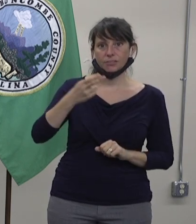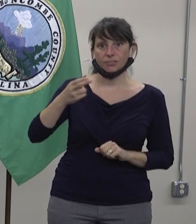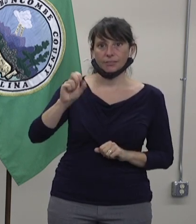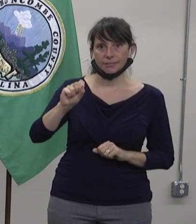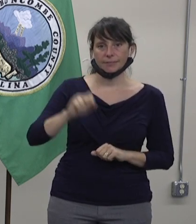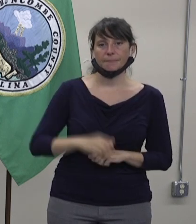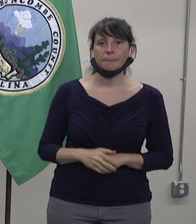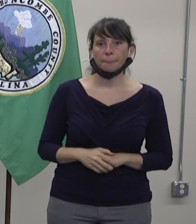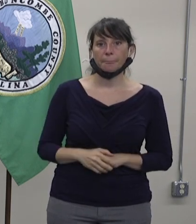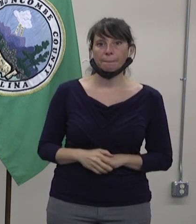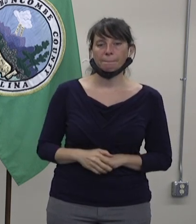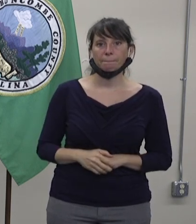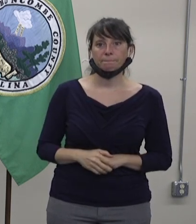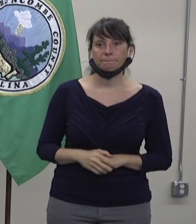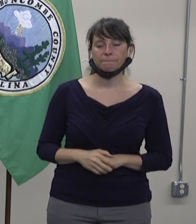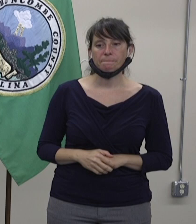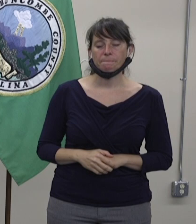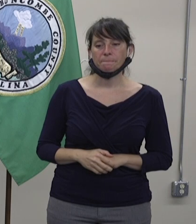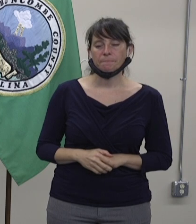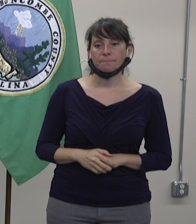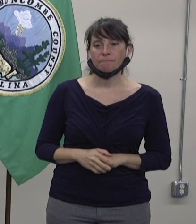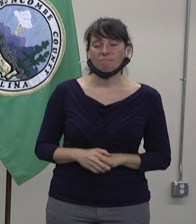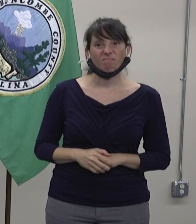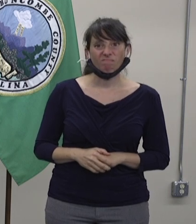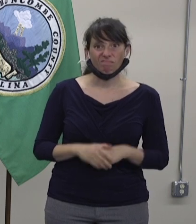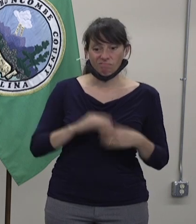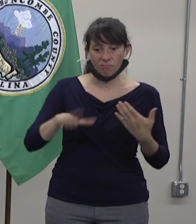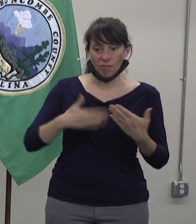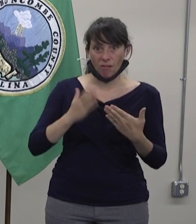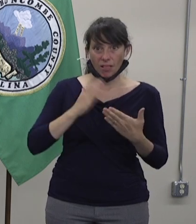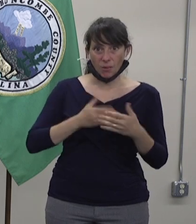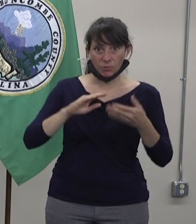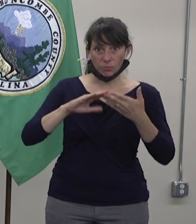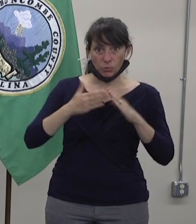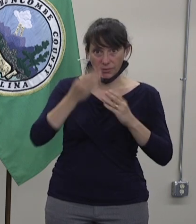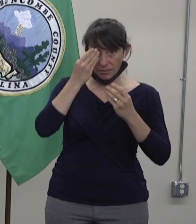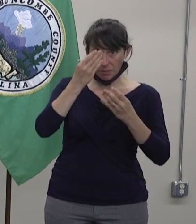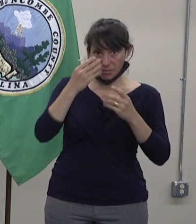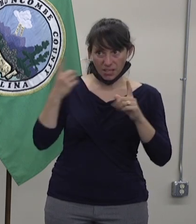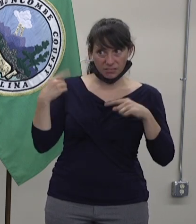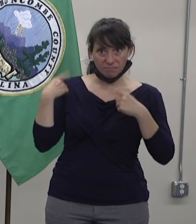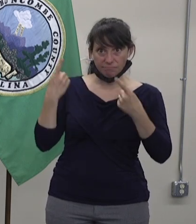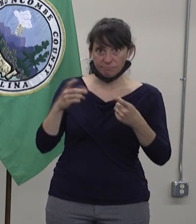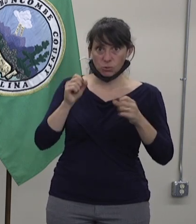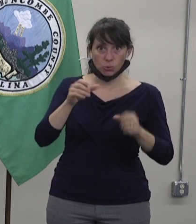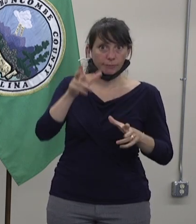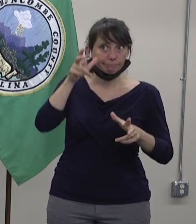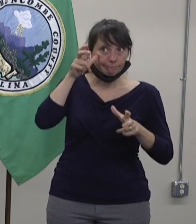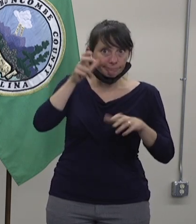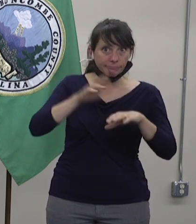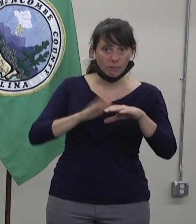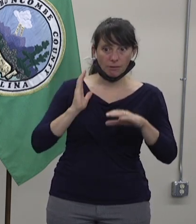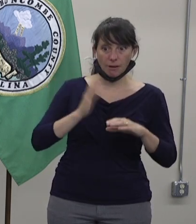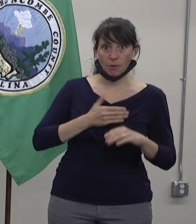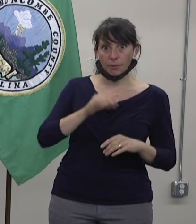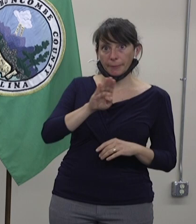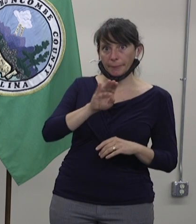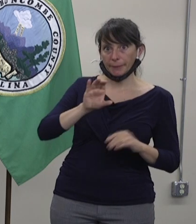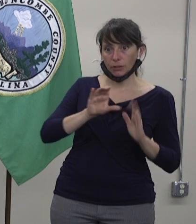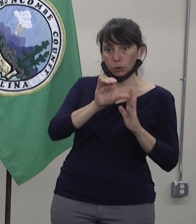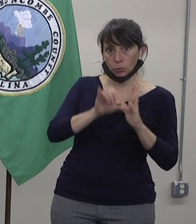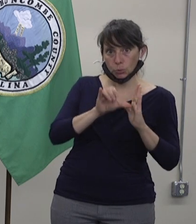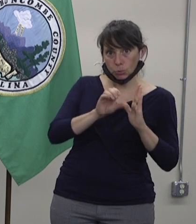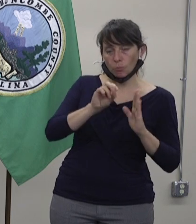BCHHS. And all of our community updates can be found on the Buncombe County YouTube channel or on Facebook